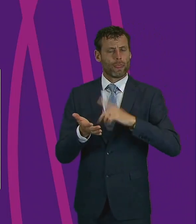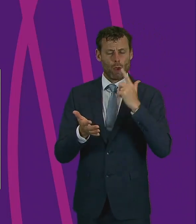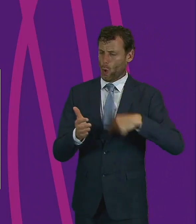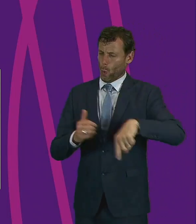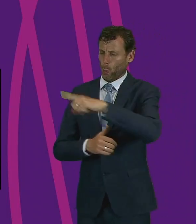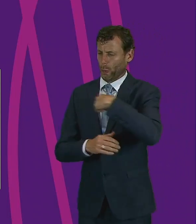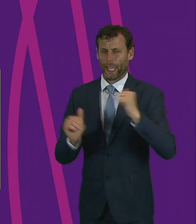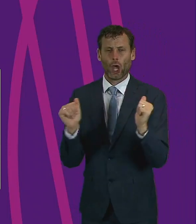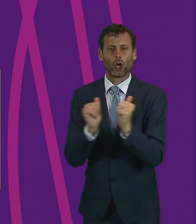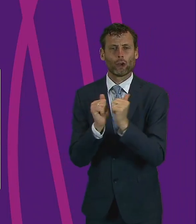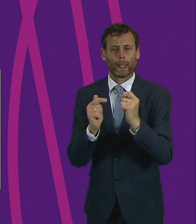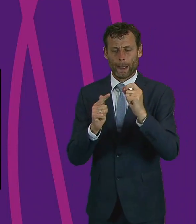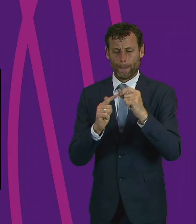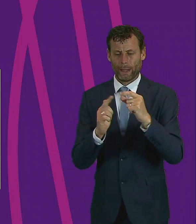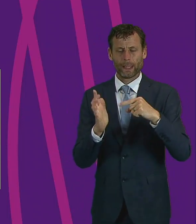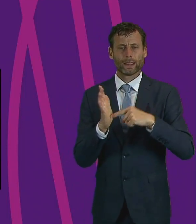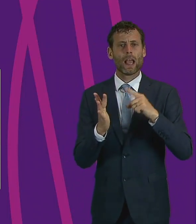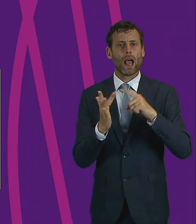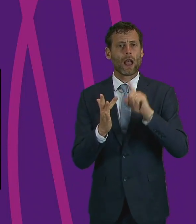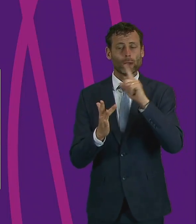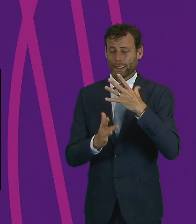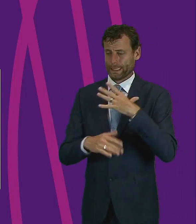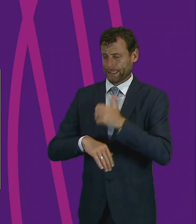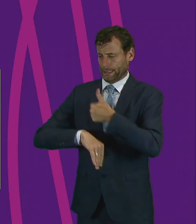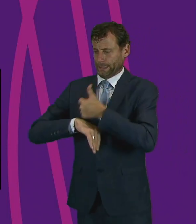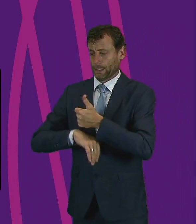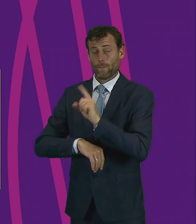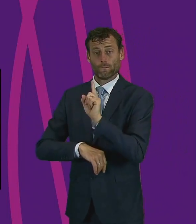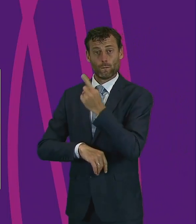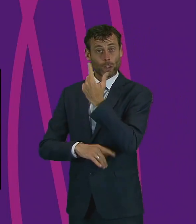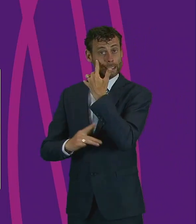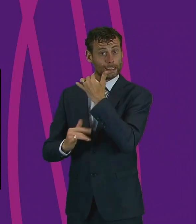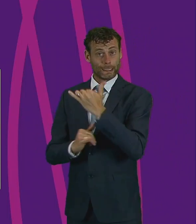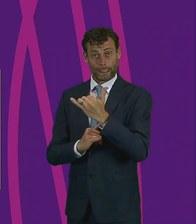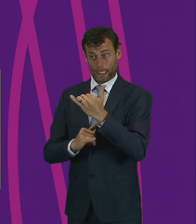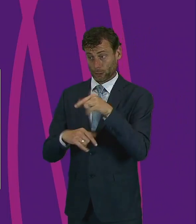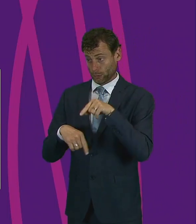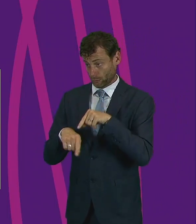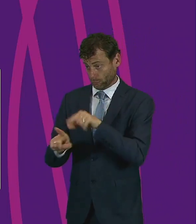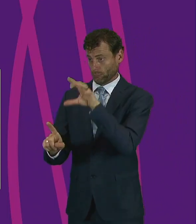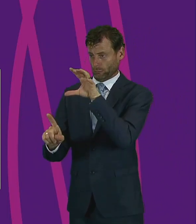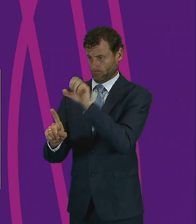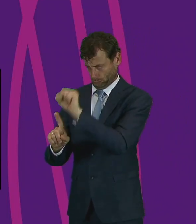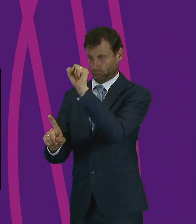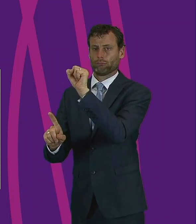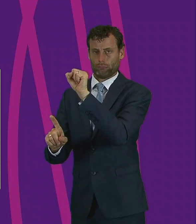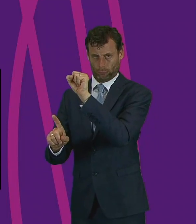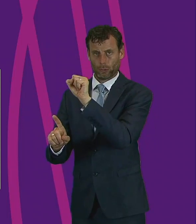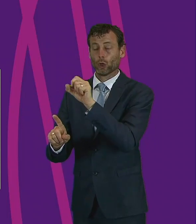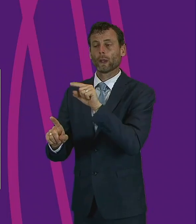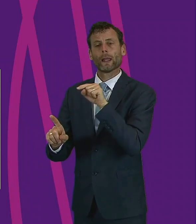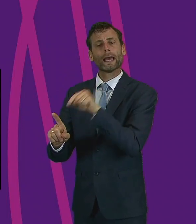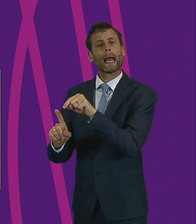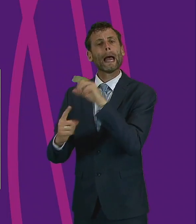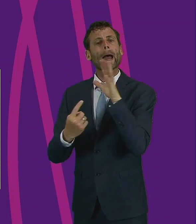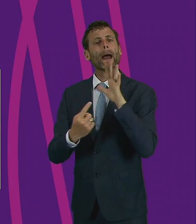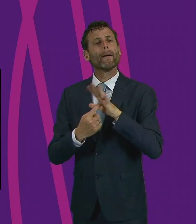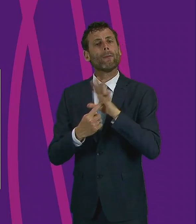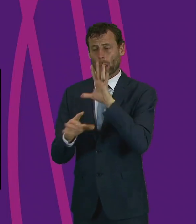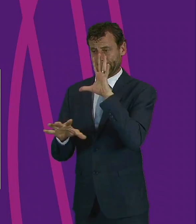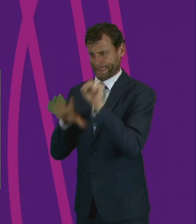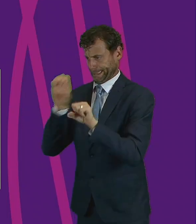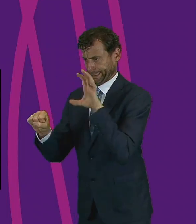vital for the test, trace and isolate strategy to be a success. It will be key in suppressing the virus and hopefully